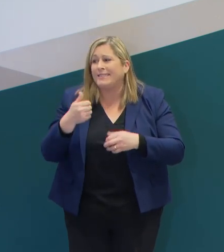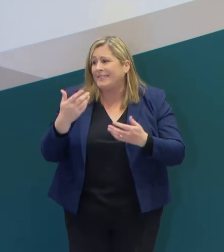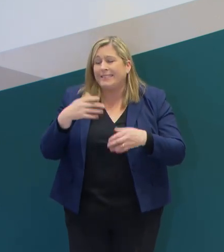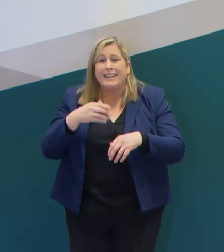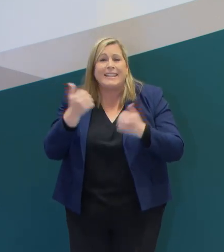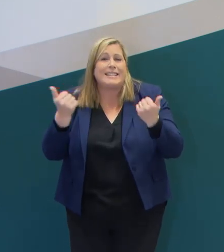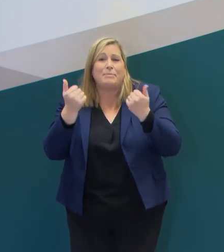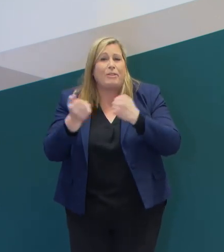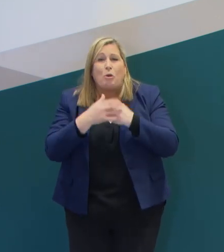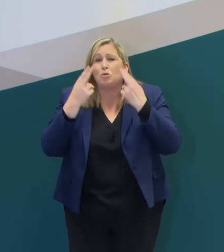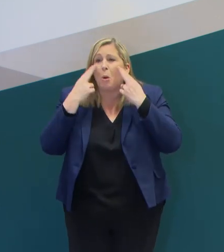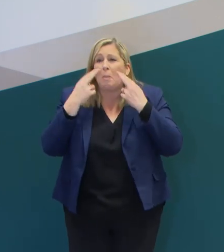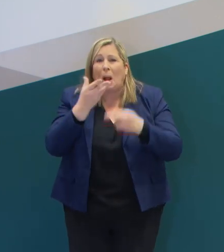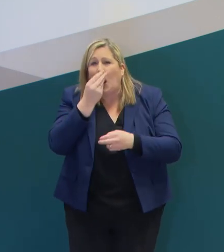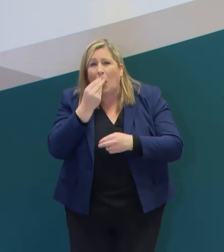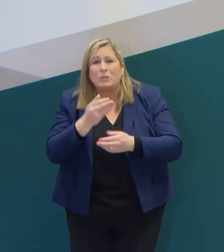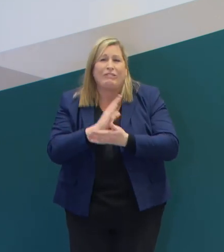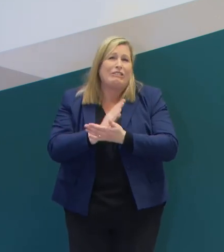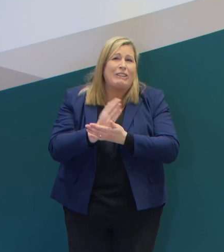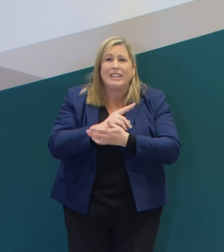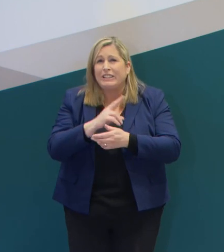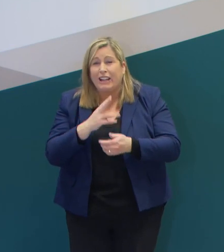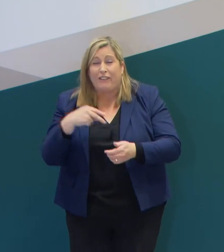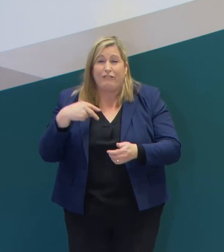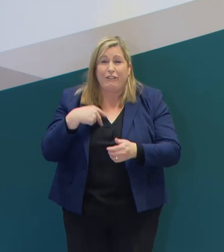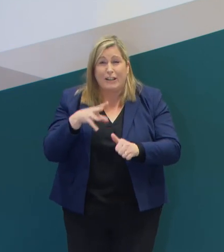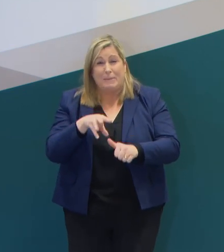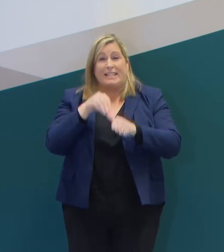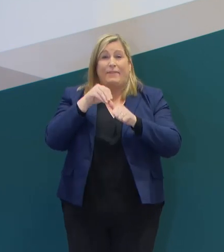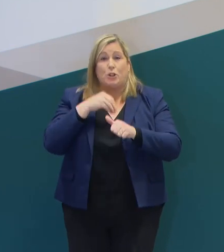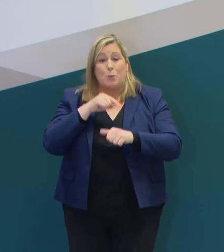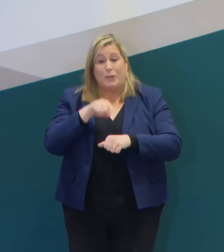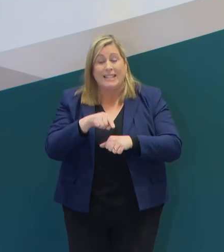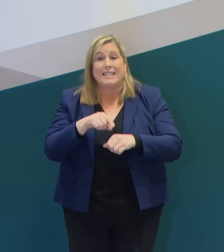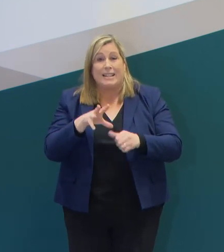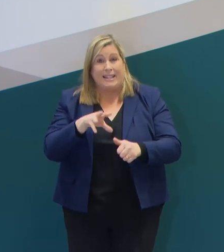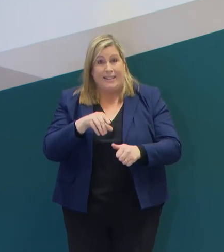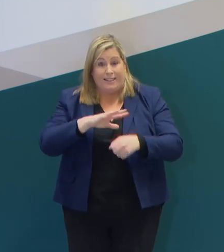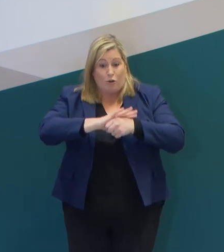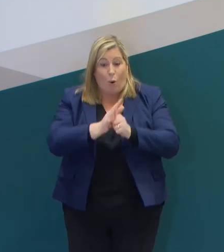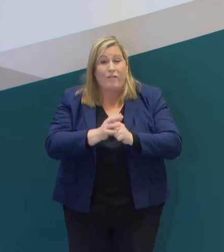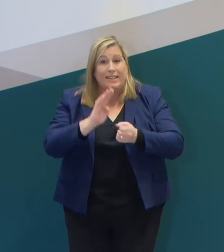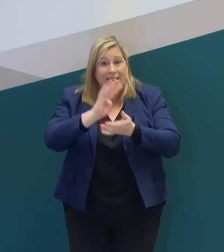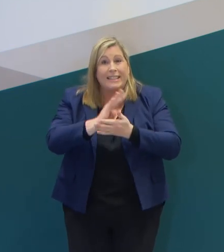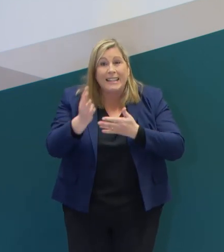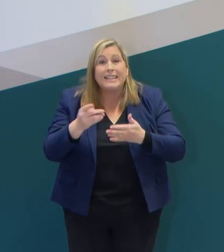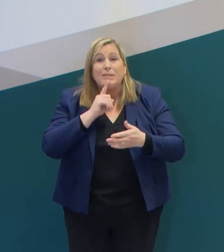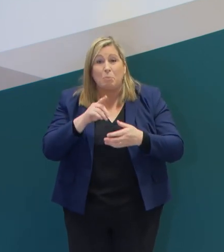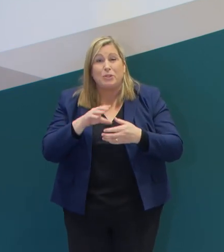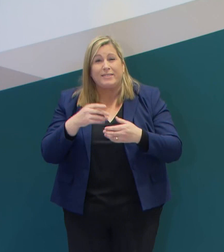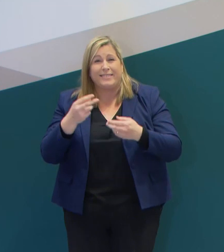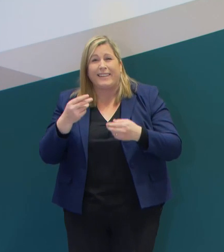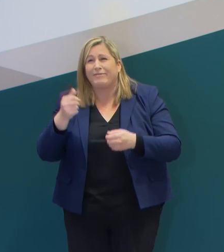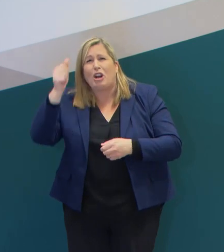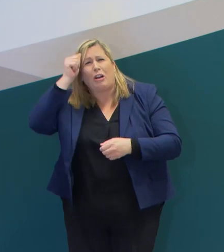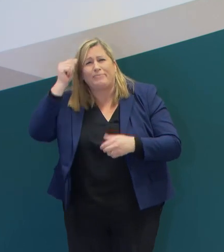said earlier on, they're vague, they're not very specific to this particular illness, they're common to lots of types of respiratory common